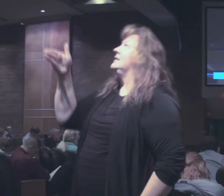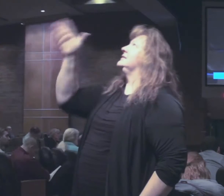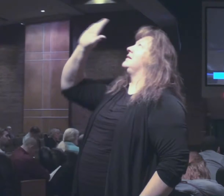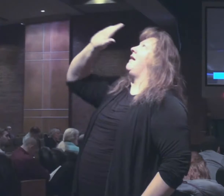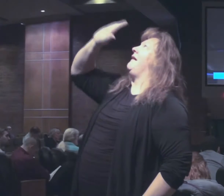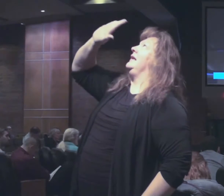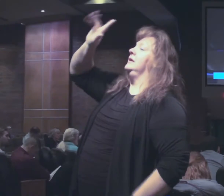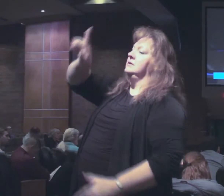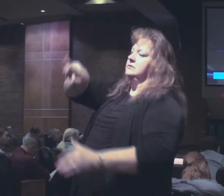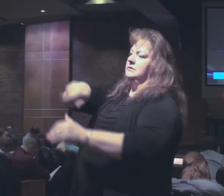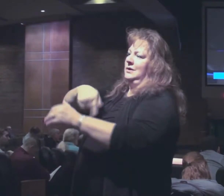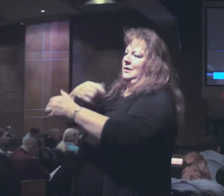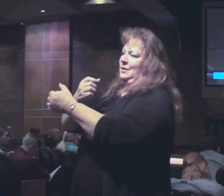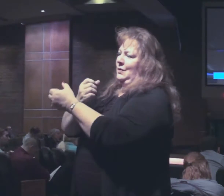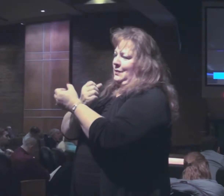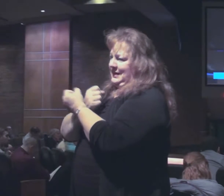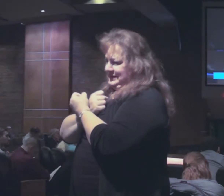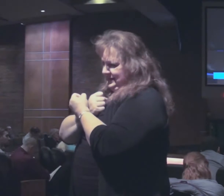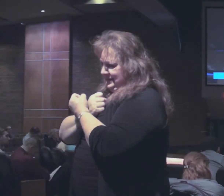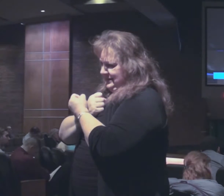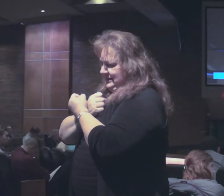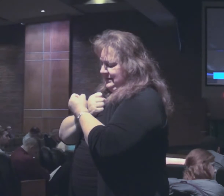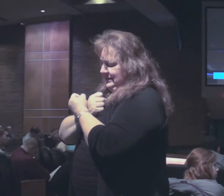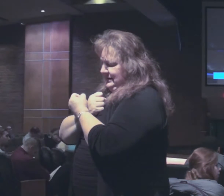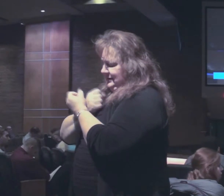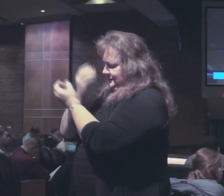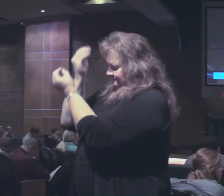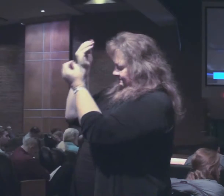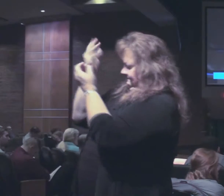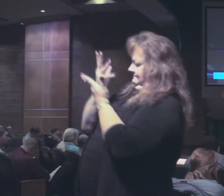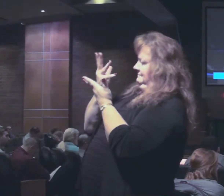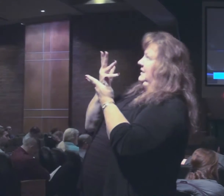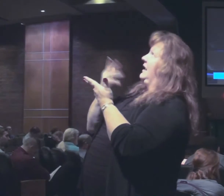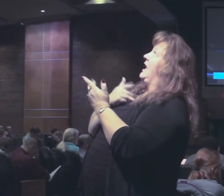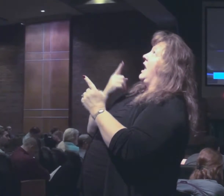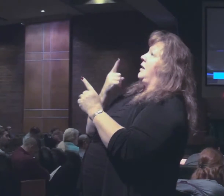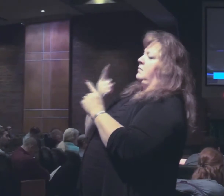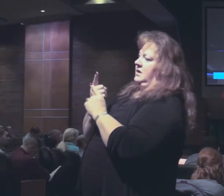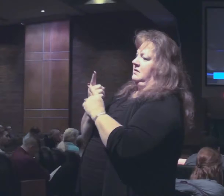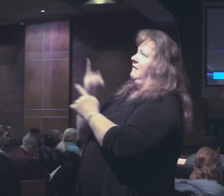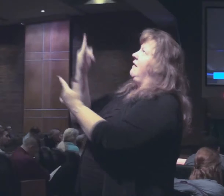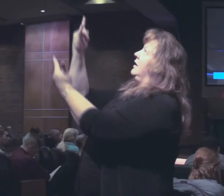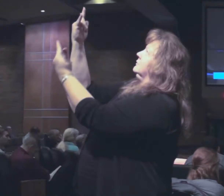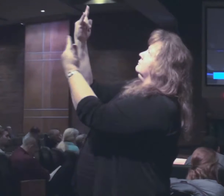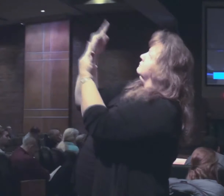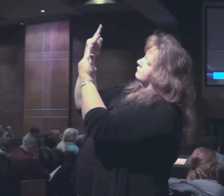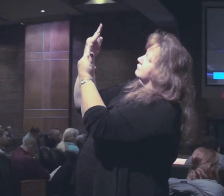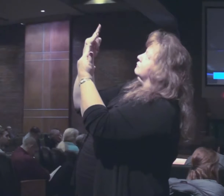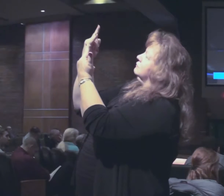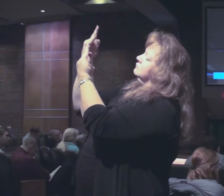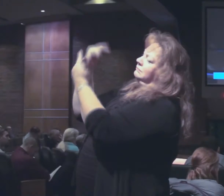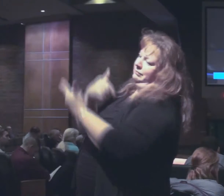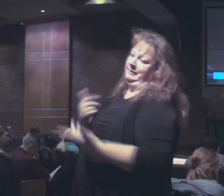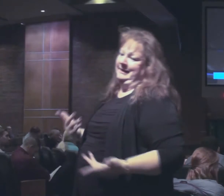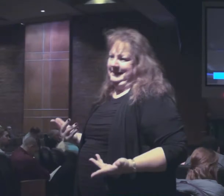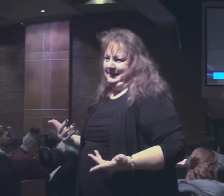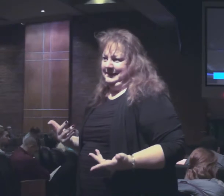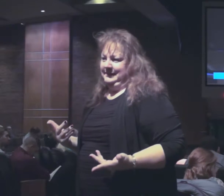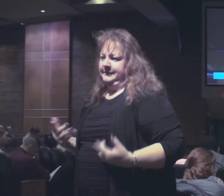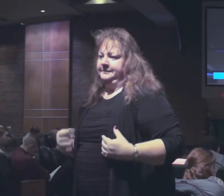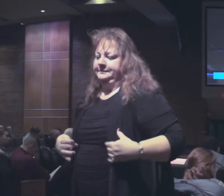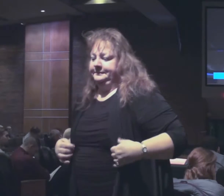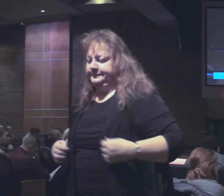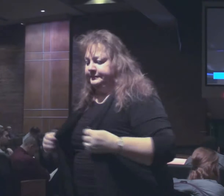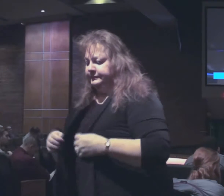his grace has declared me righteous and made me an object of his covenant love. Come